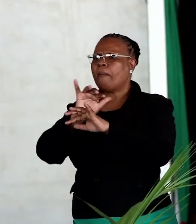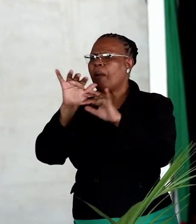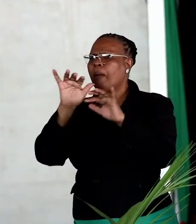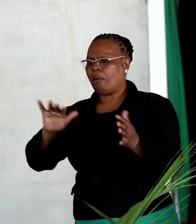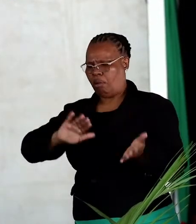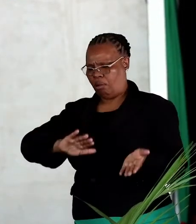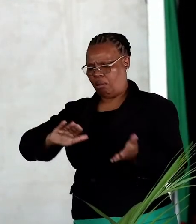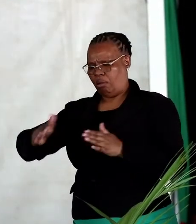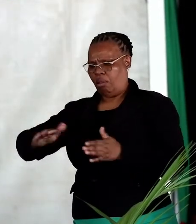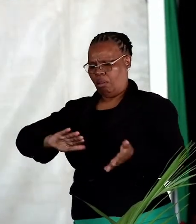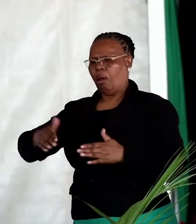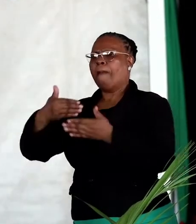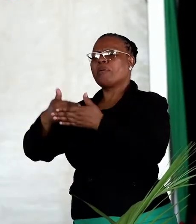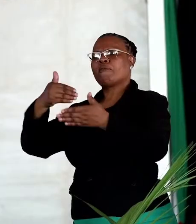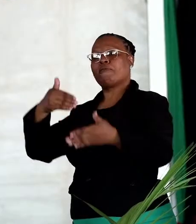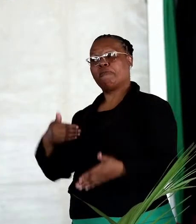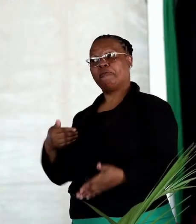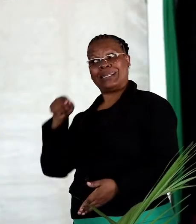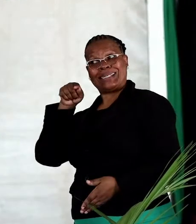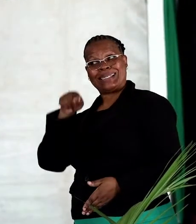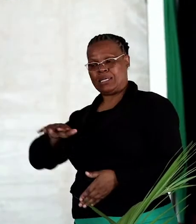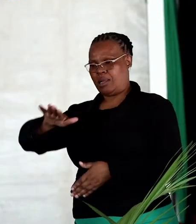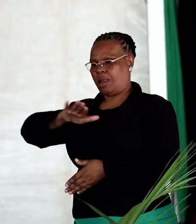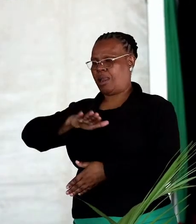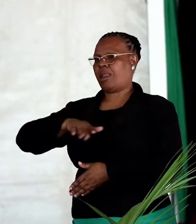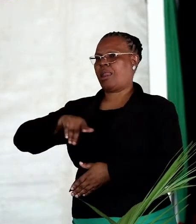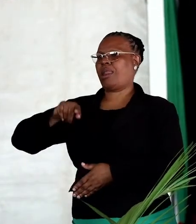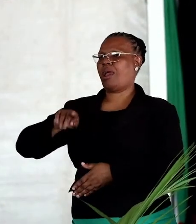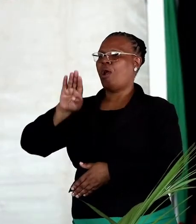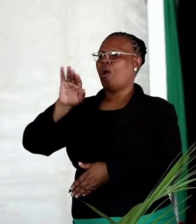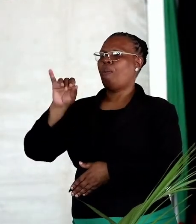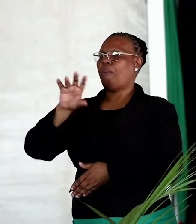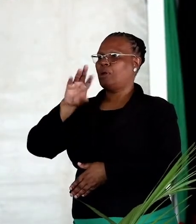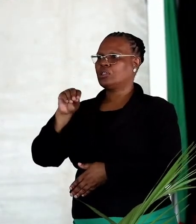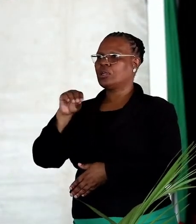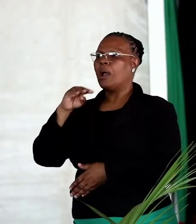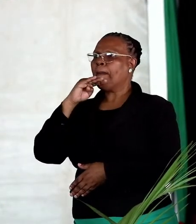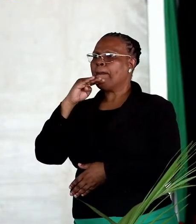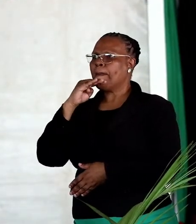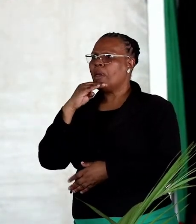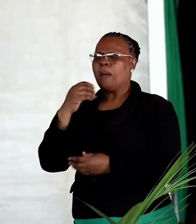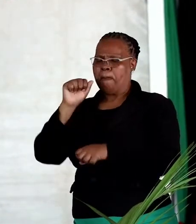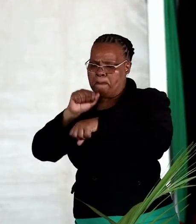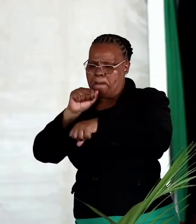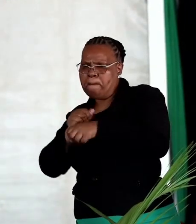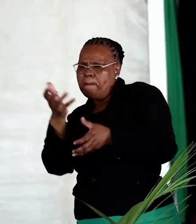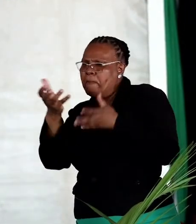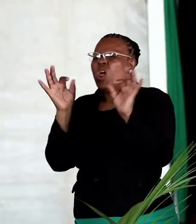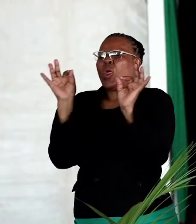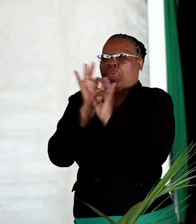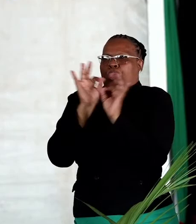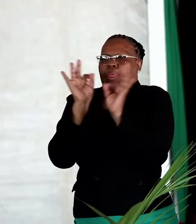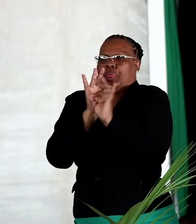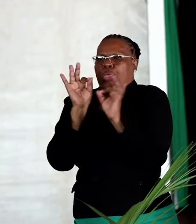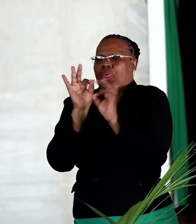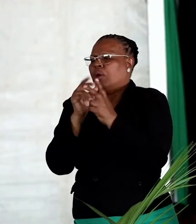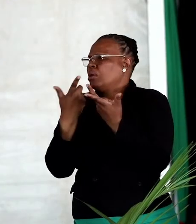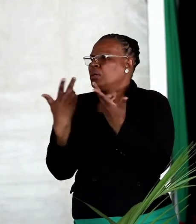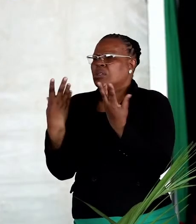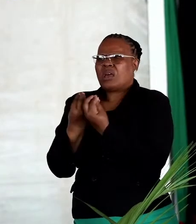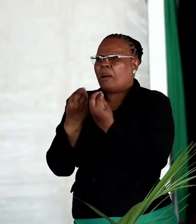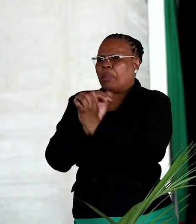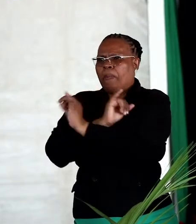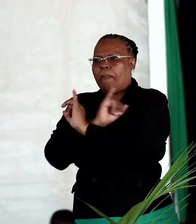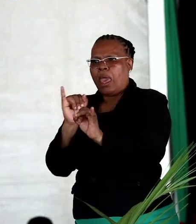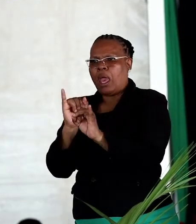did. They did it bengaphethanga matye, they did it bengaphethanga nto, but in their hearts babengafuni into